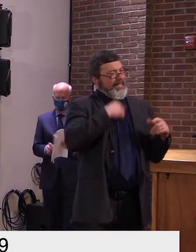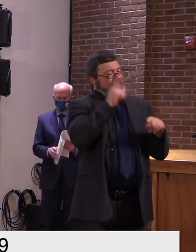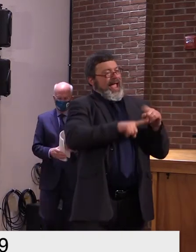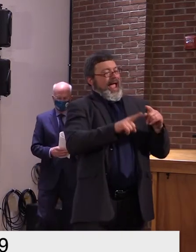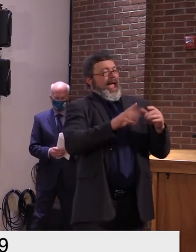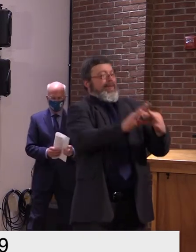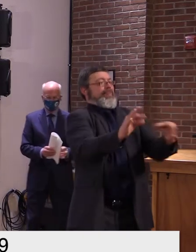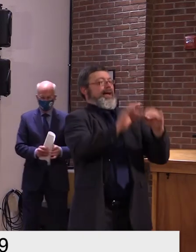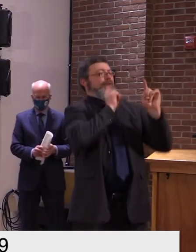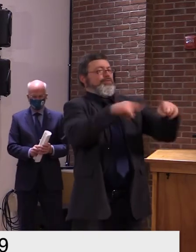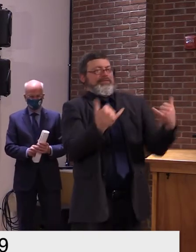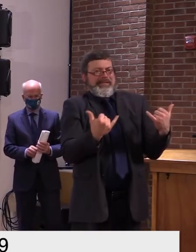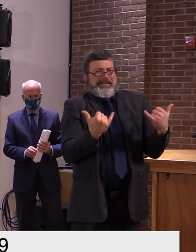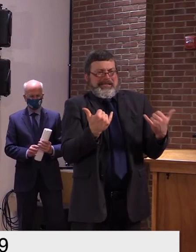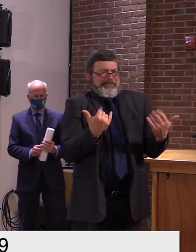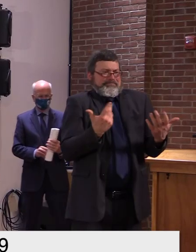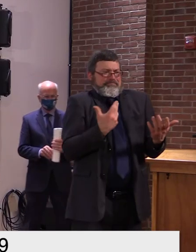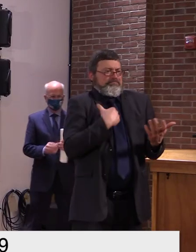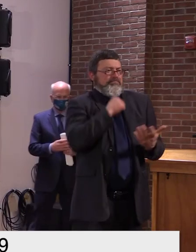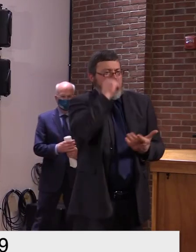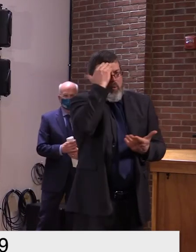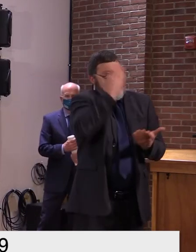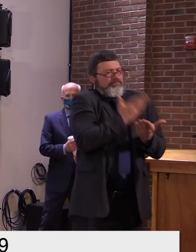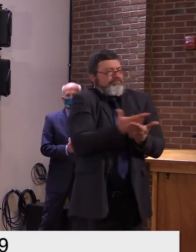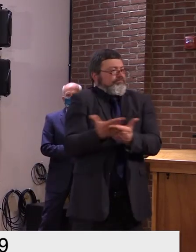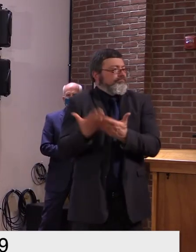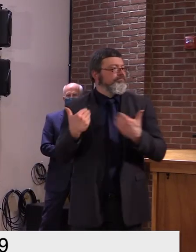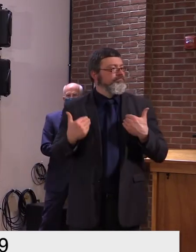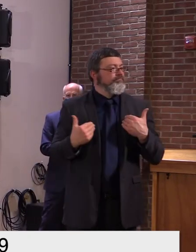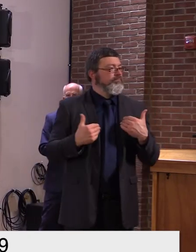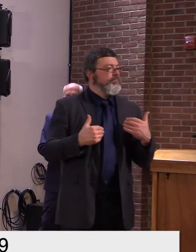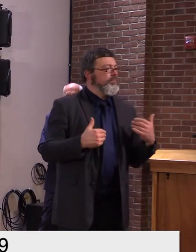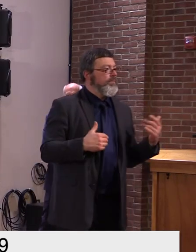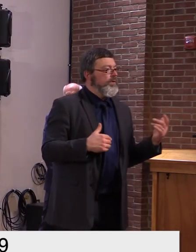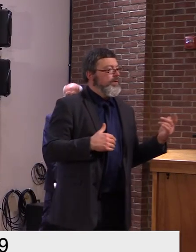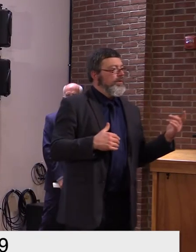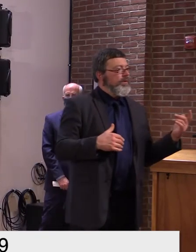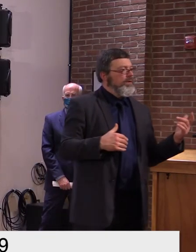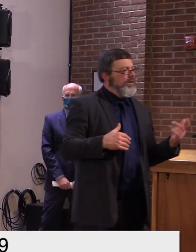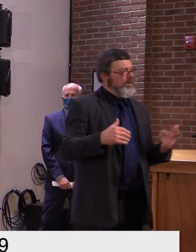their confirmed fatality rate is about